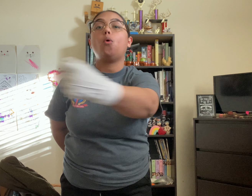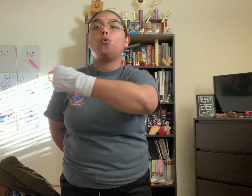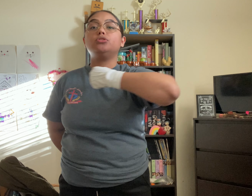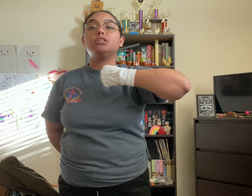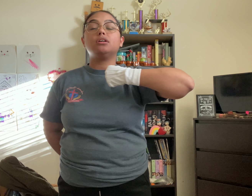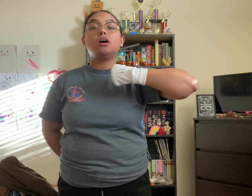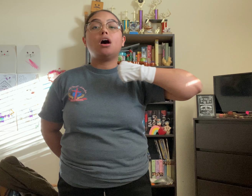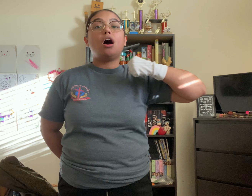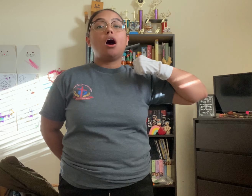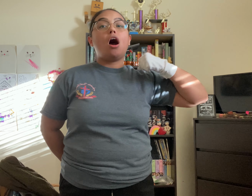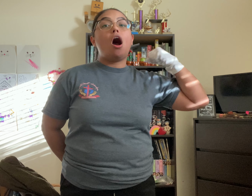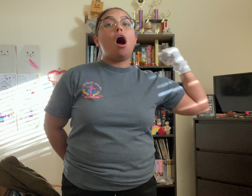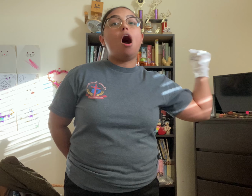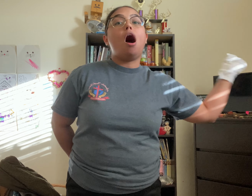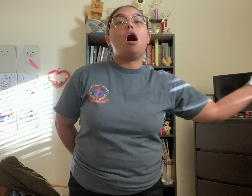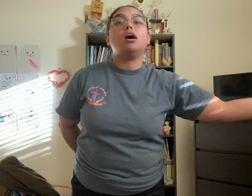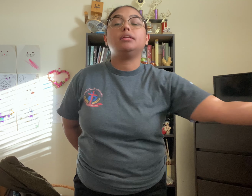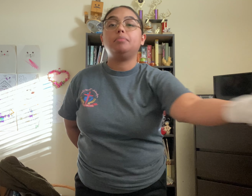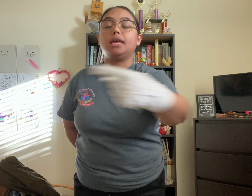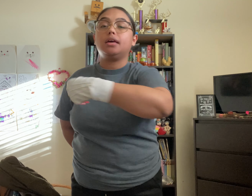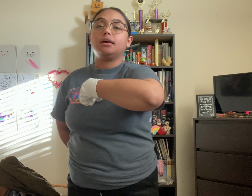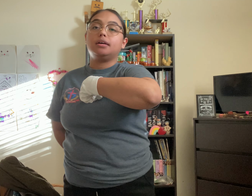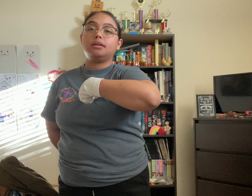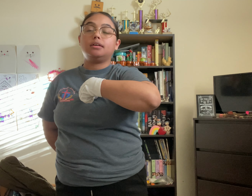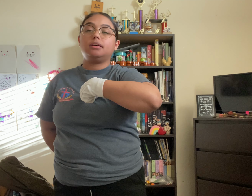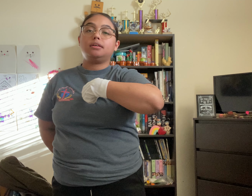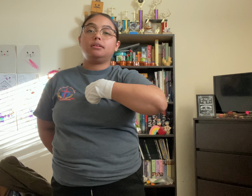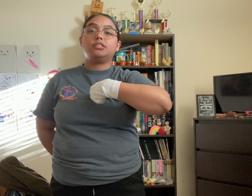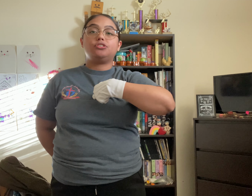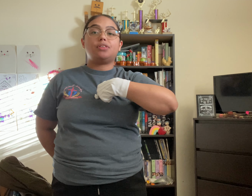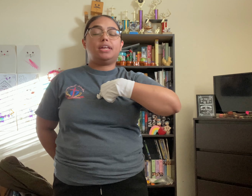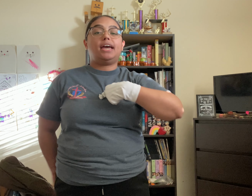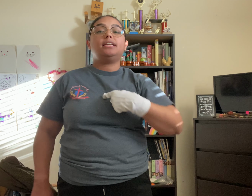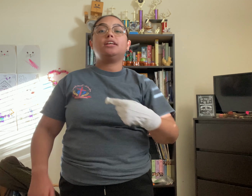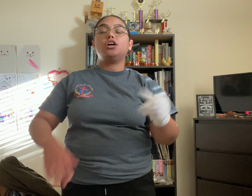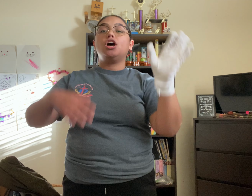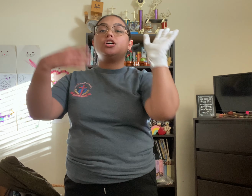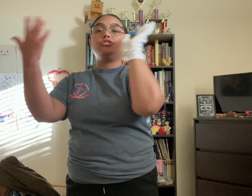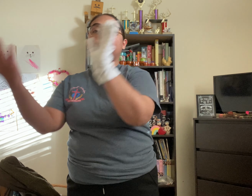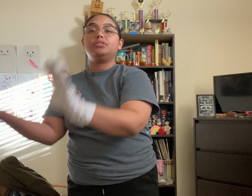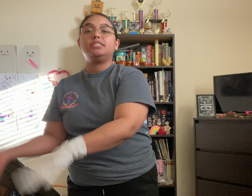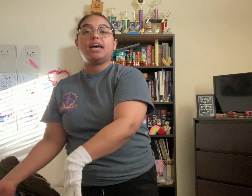hold on me. Let's do that again. So death,